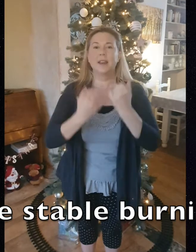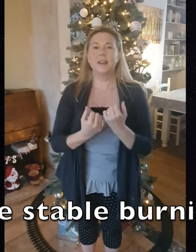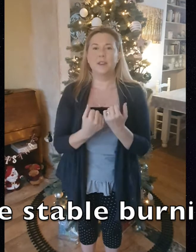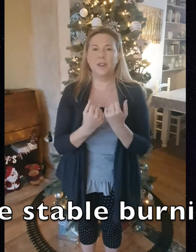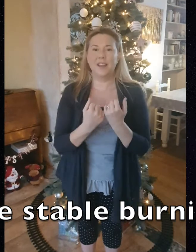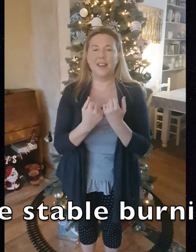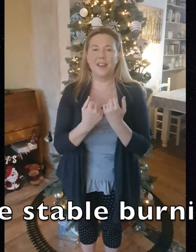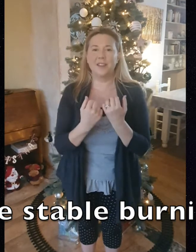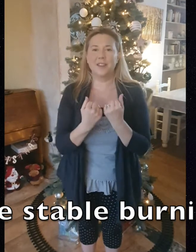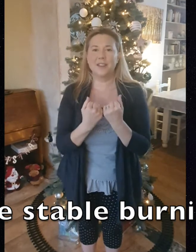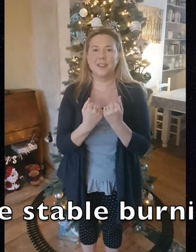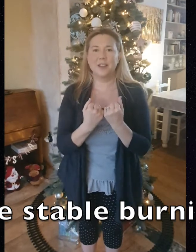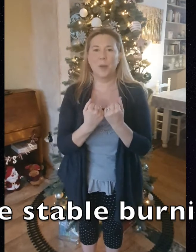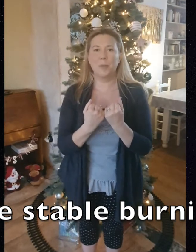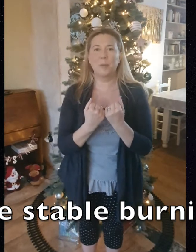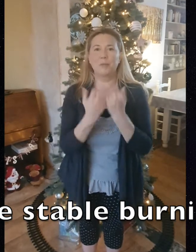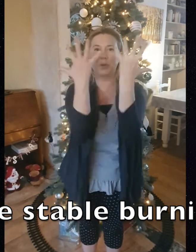the fingers out. So bright.